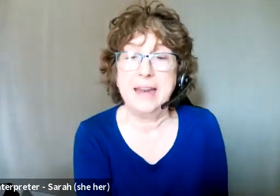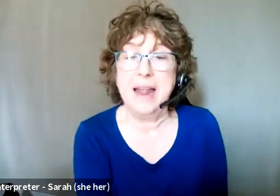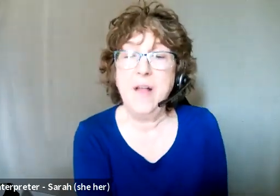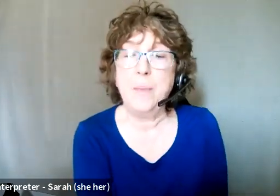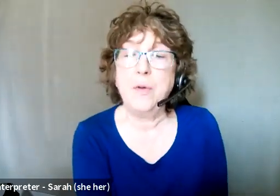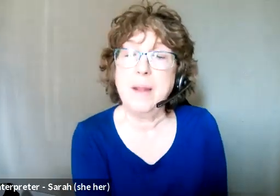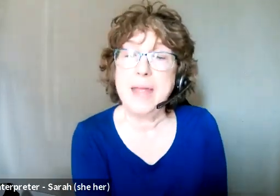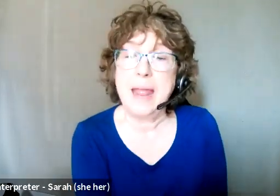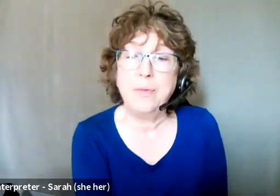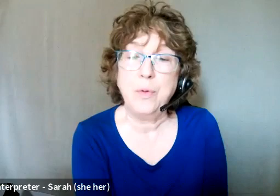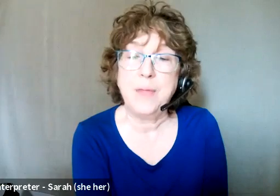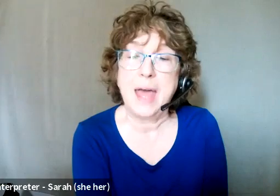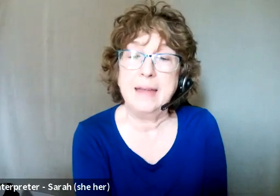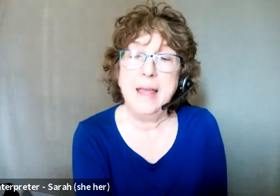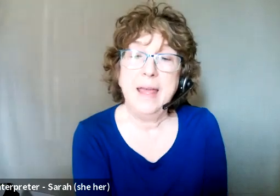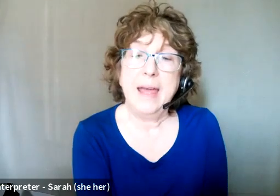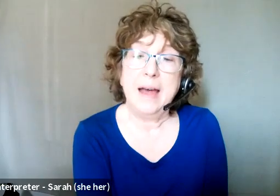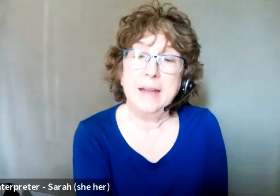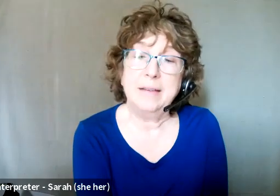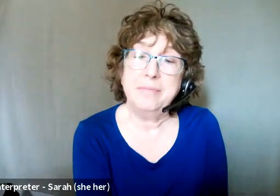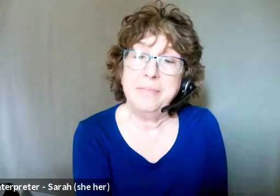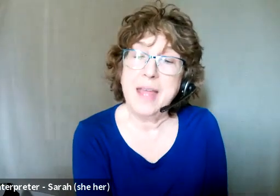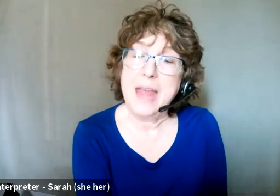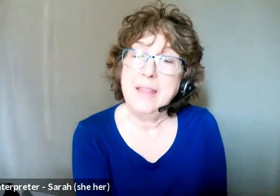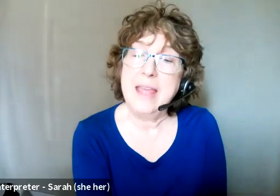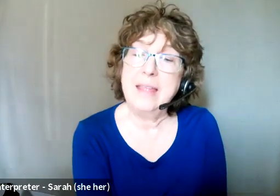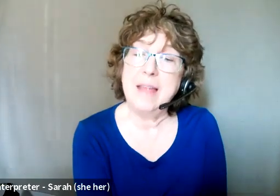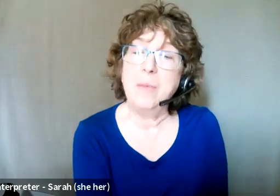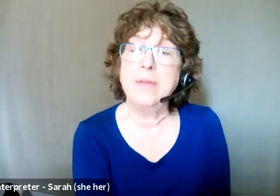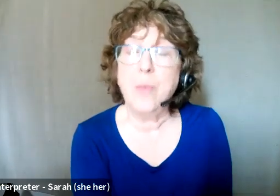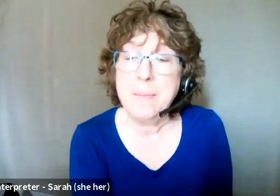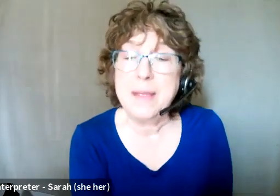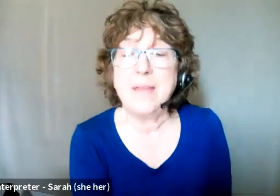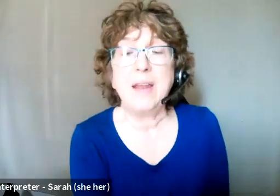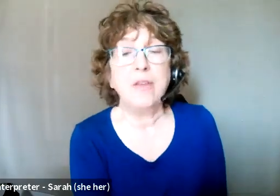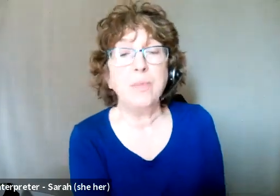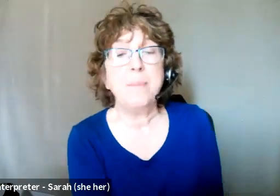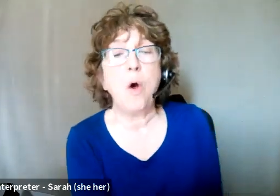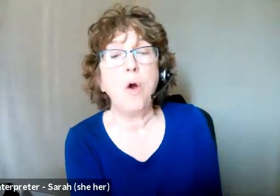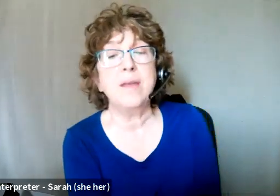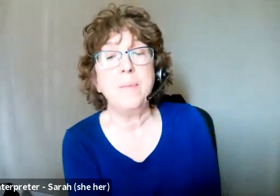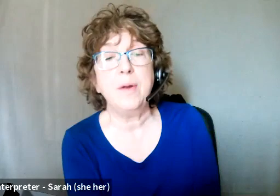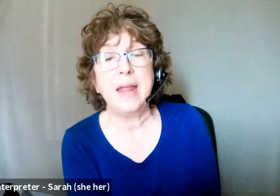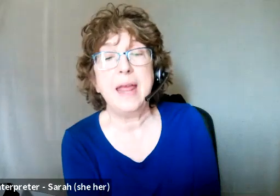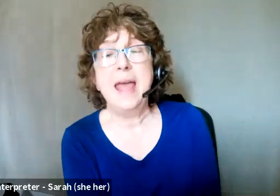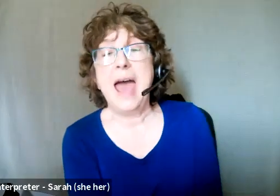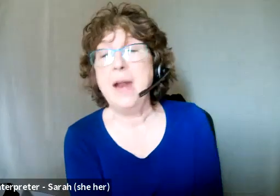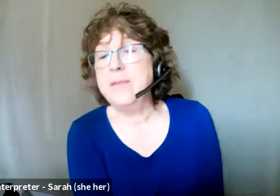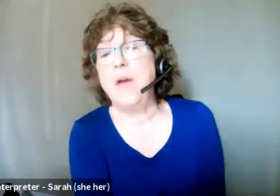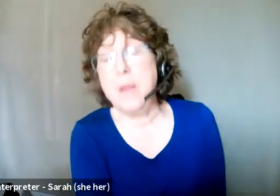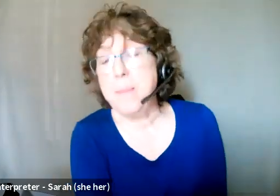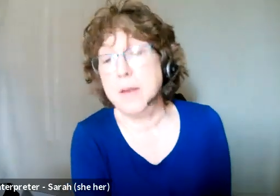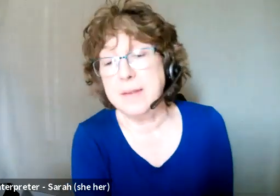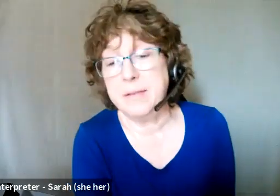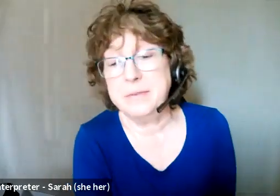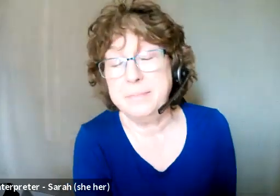the friends and the experiences I had and the person I became through that. And I think it was great because I felt like I was really part